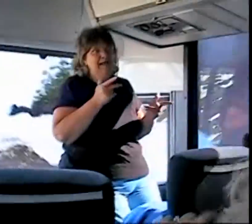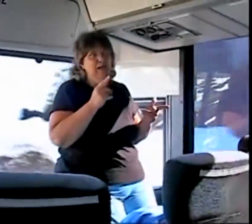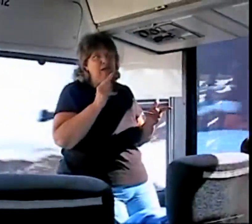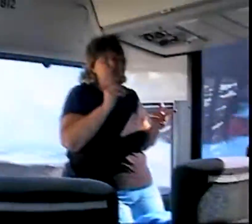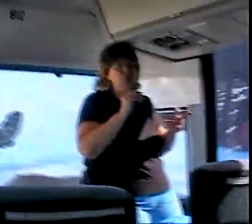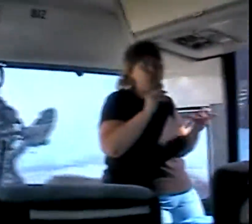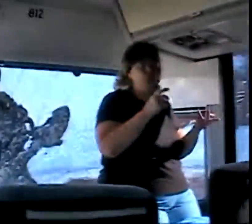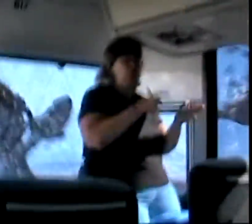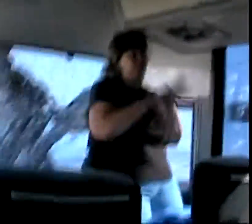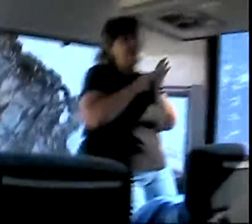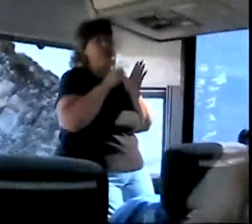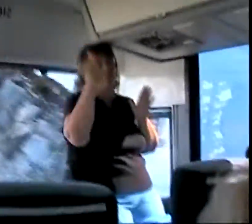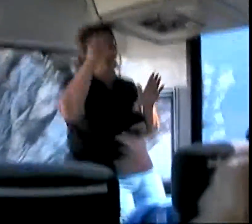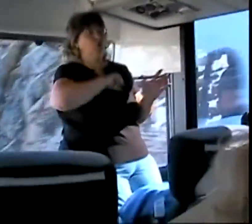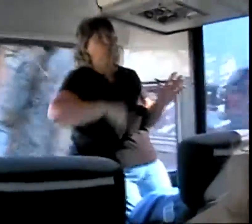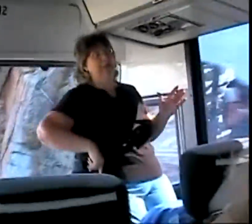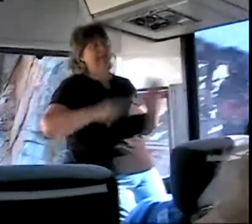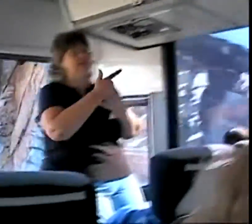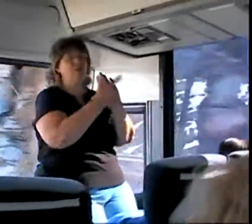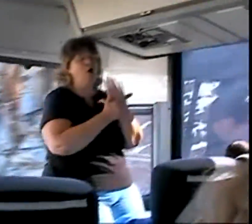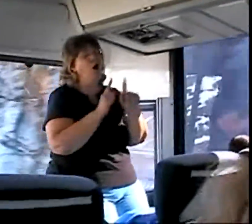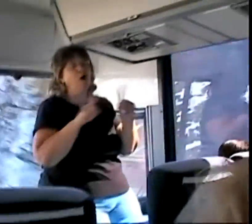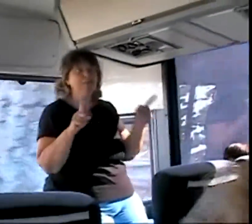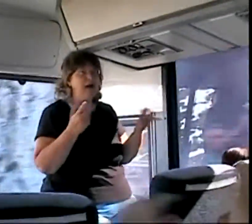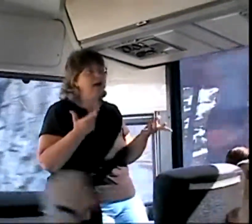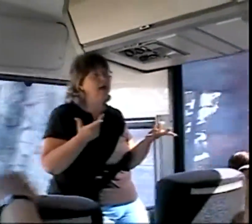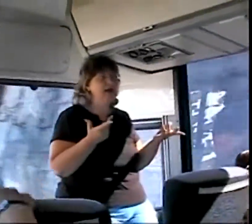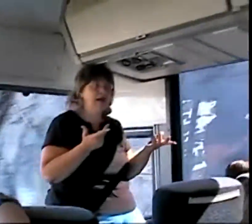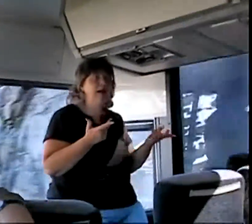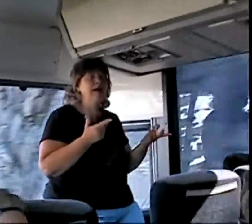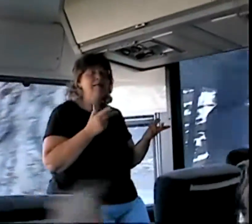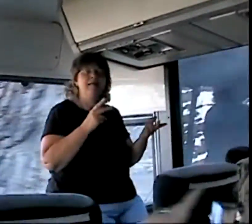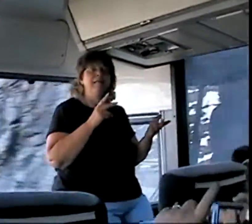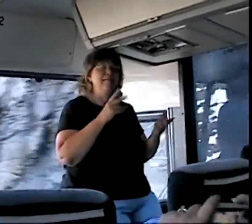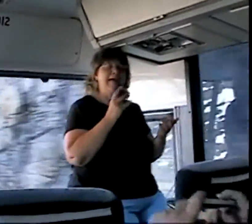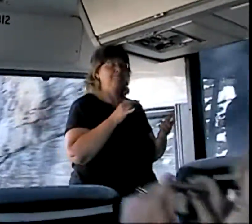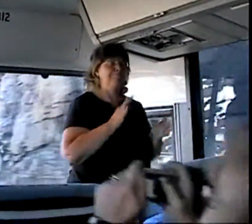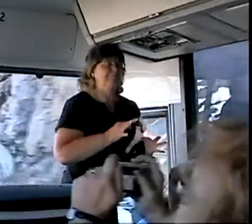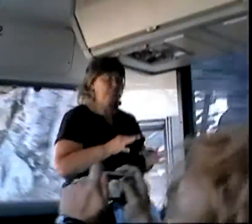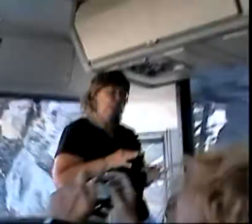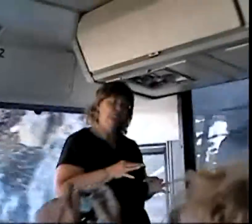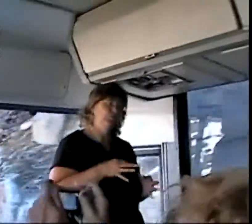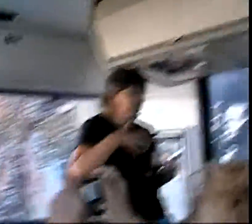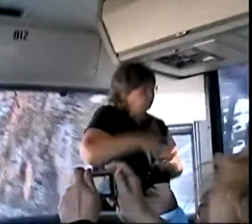the Queen's law. But they dug in here at the summit, which we're just now passing,